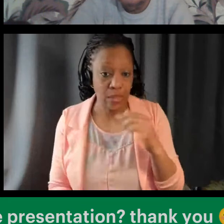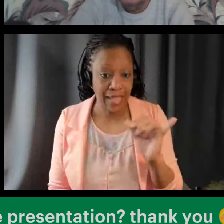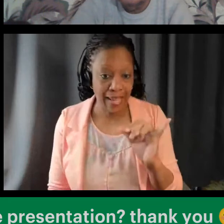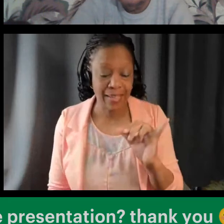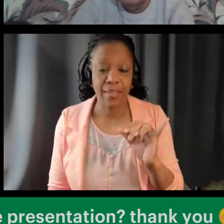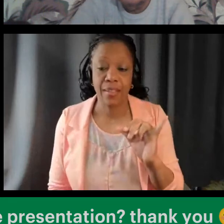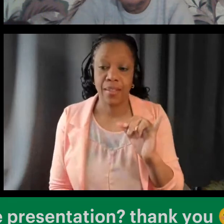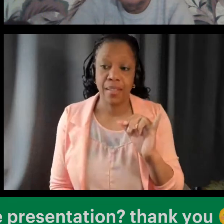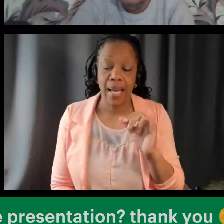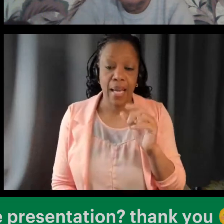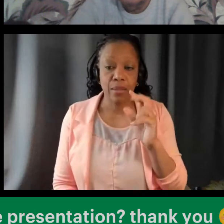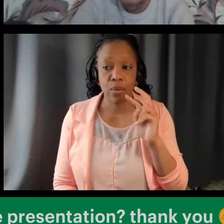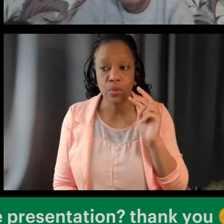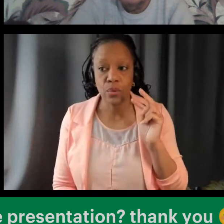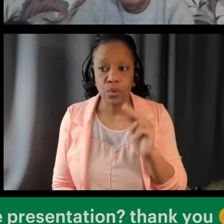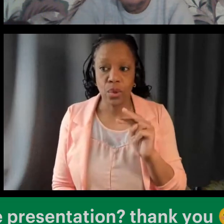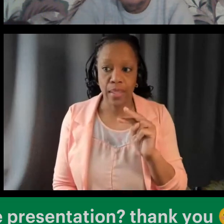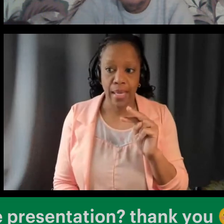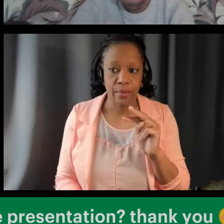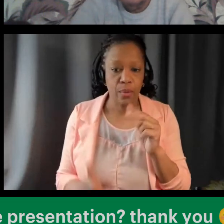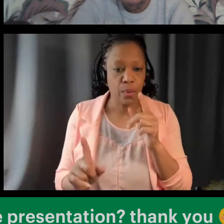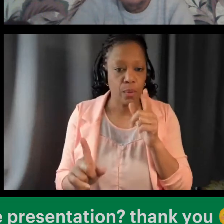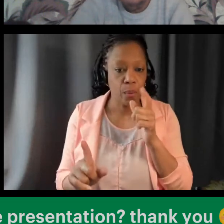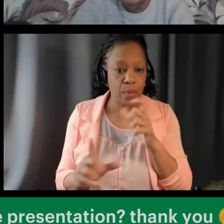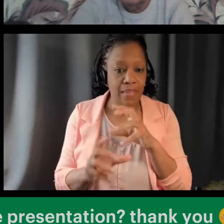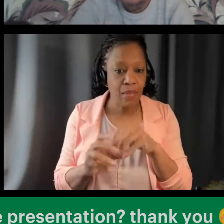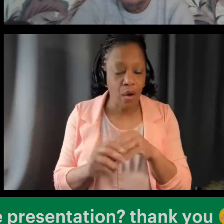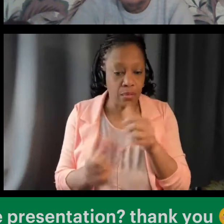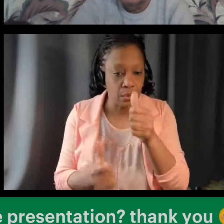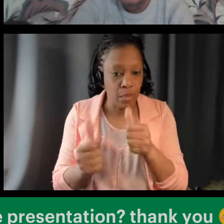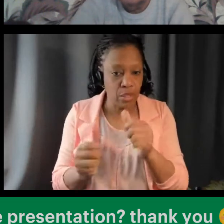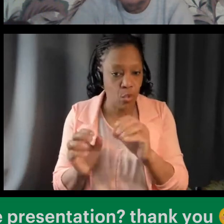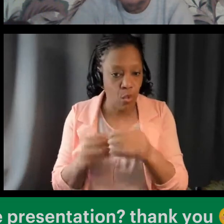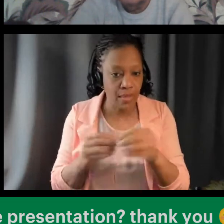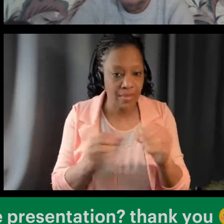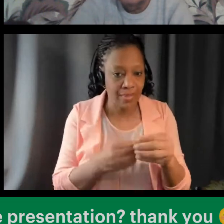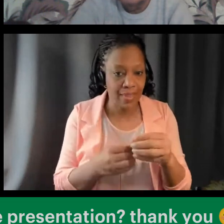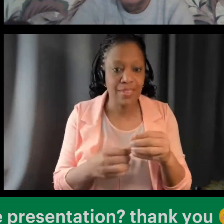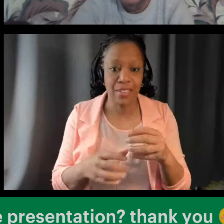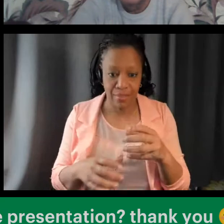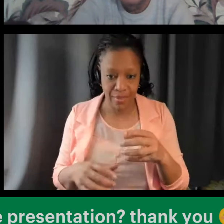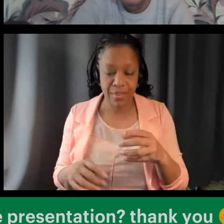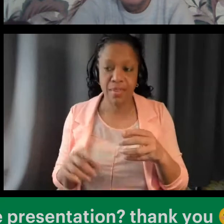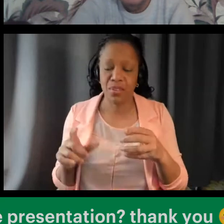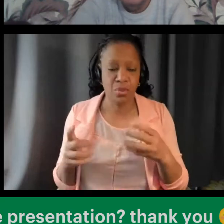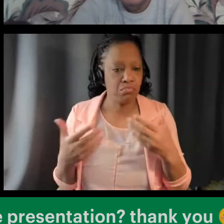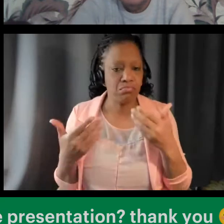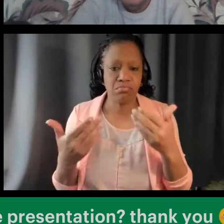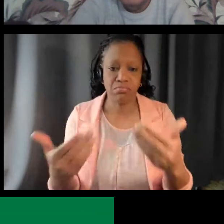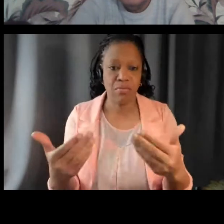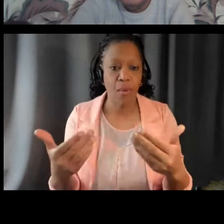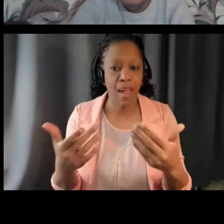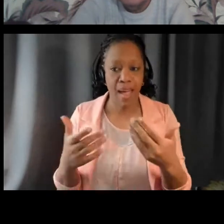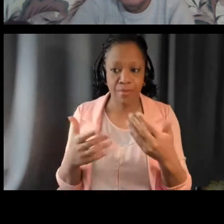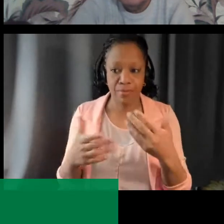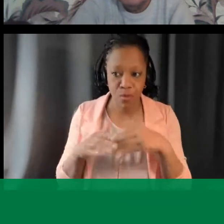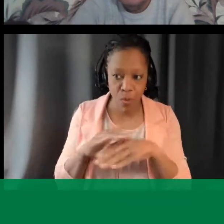who these organizations are that are building it, the values and everything. So feel free to go in and